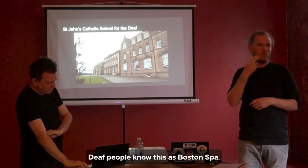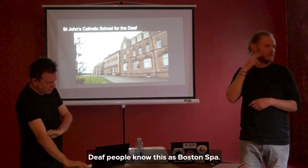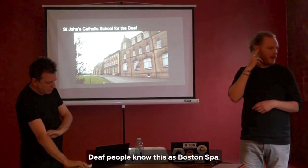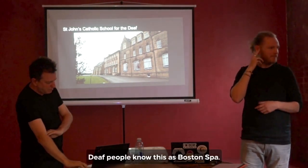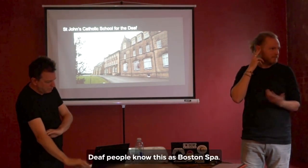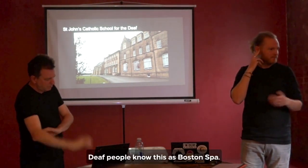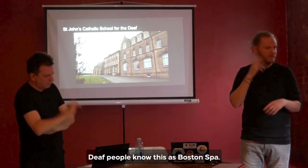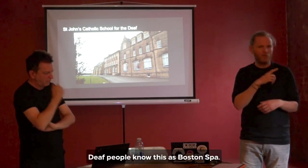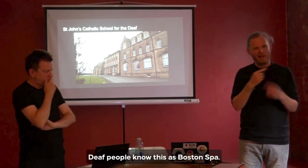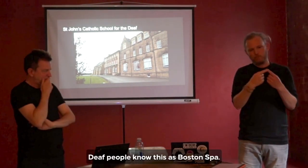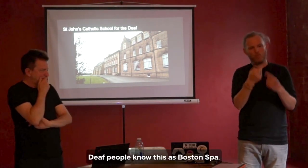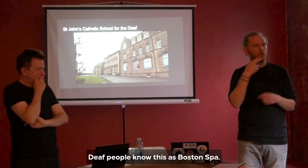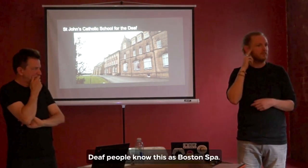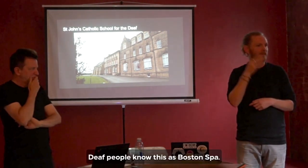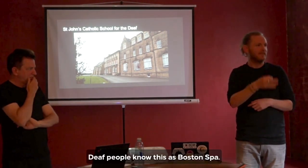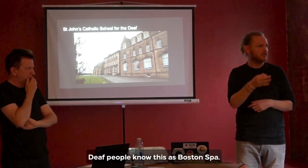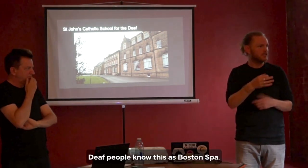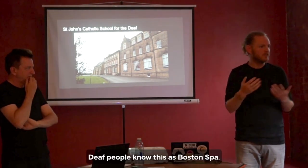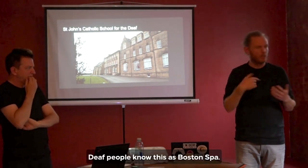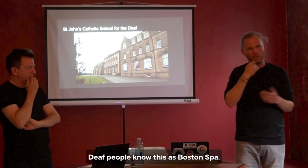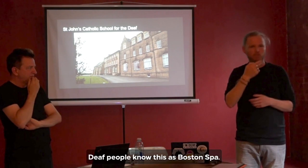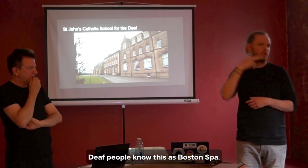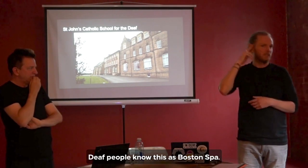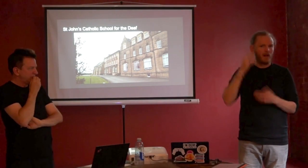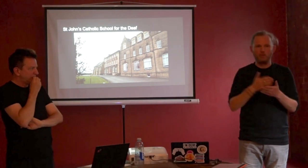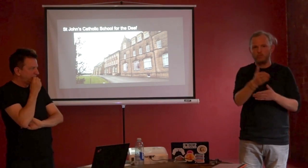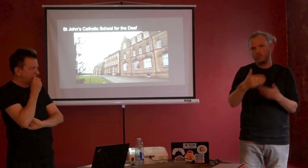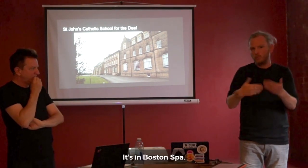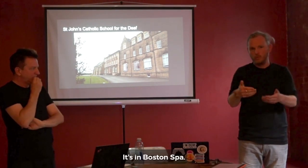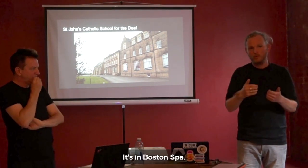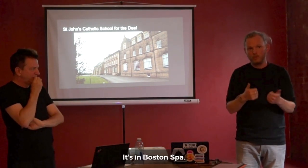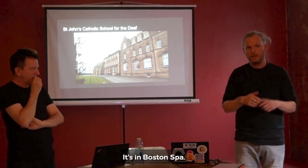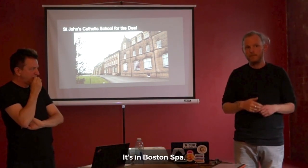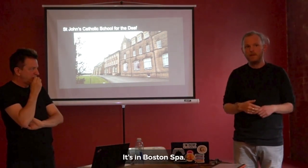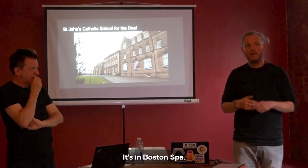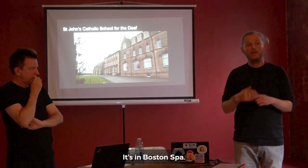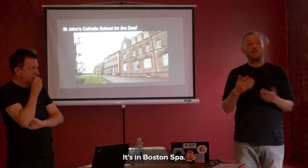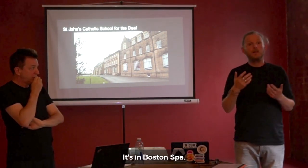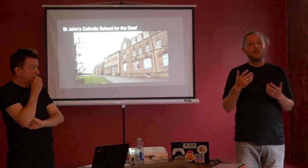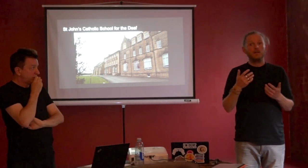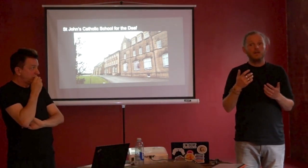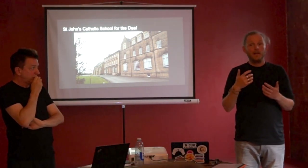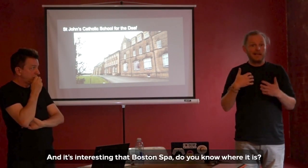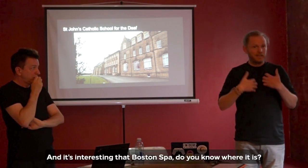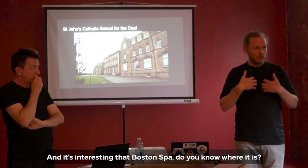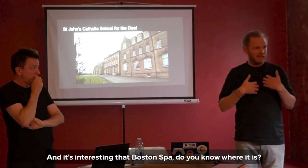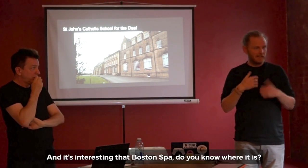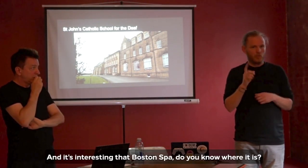So deaf people know this as Boston Spa, because in Boston Spa. And